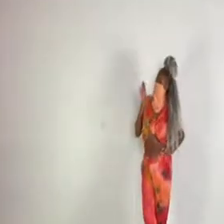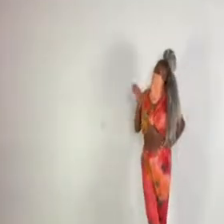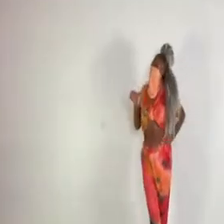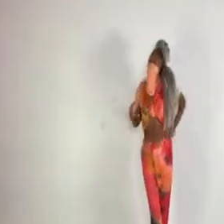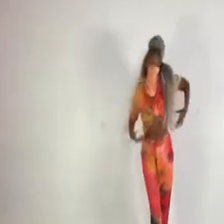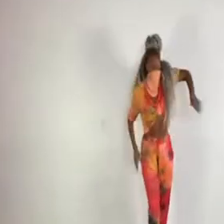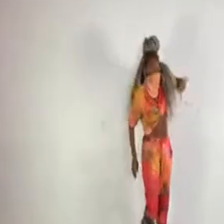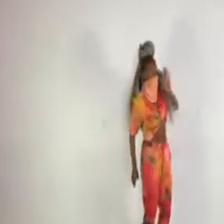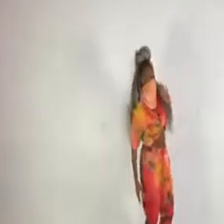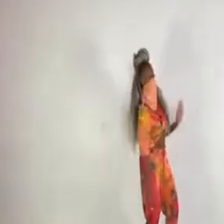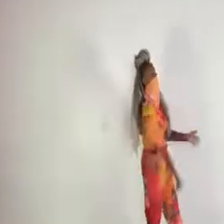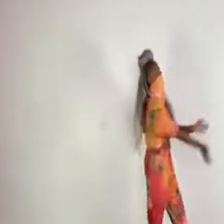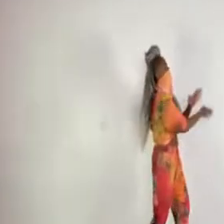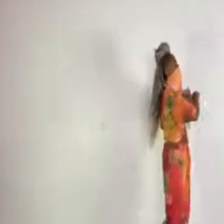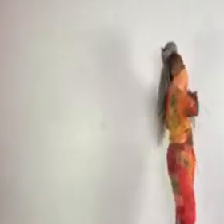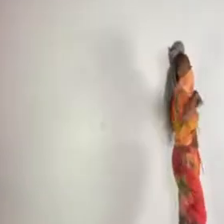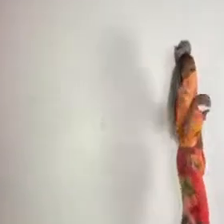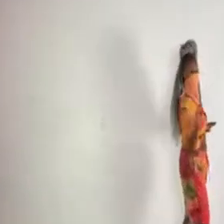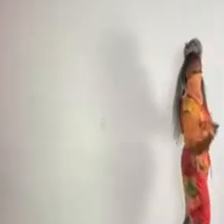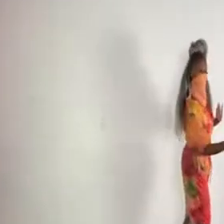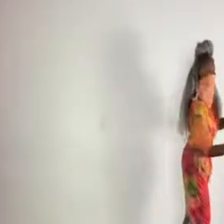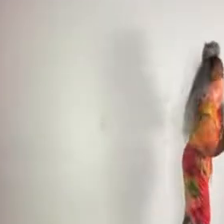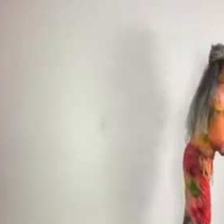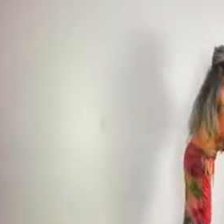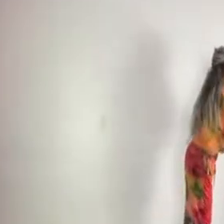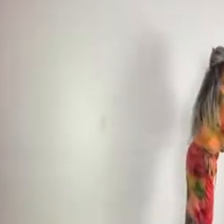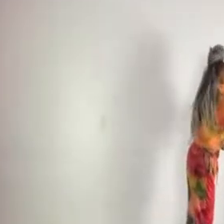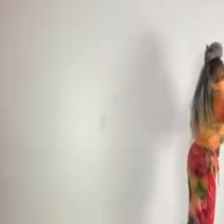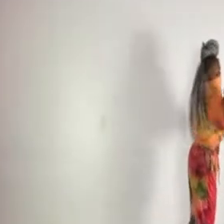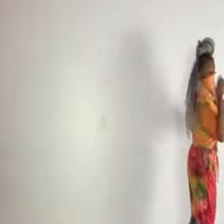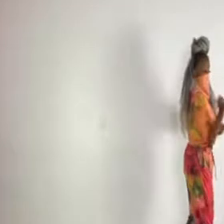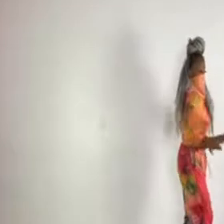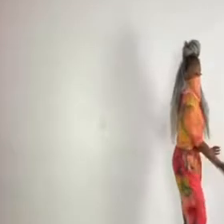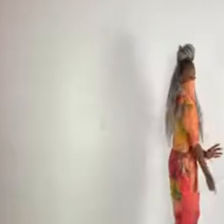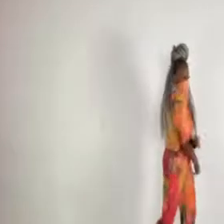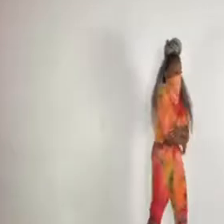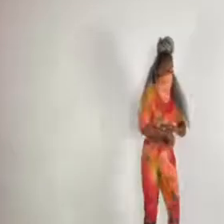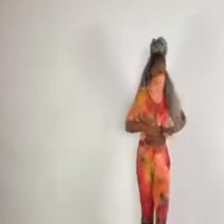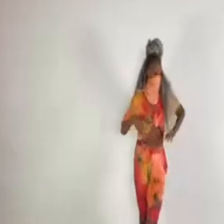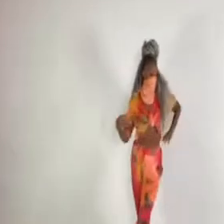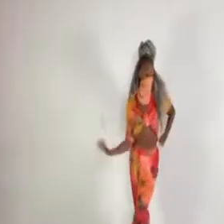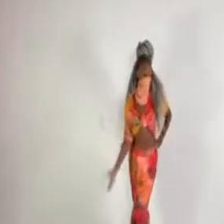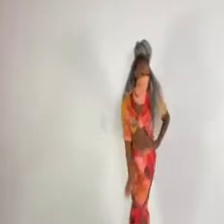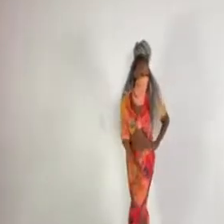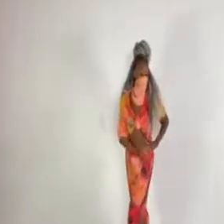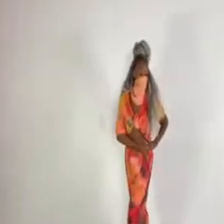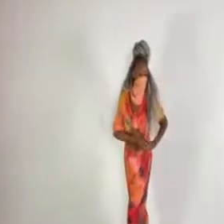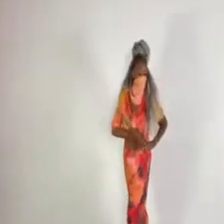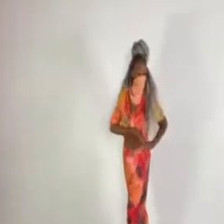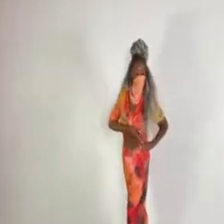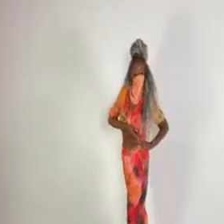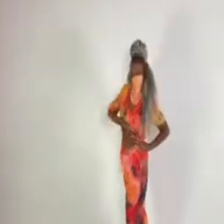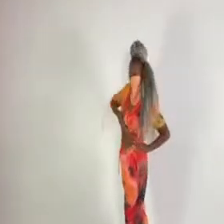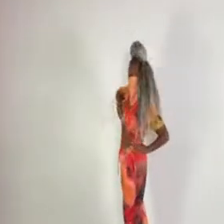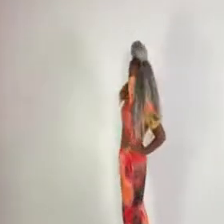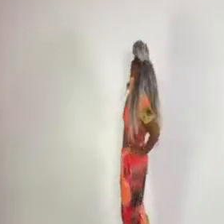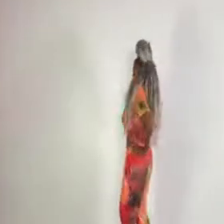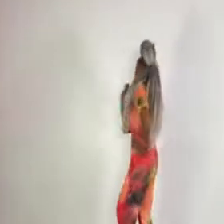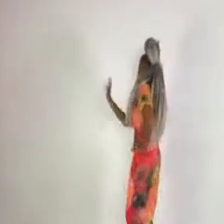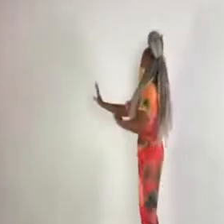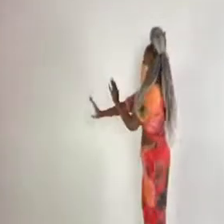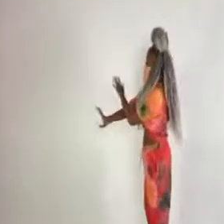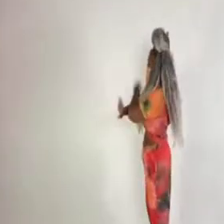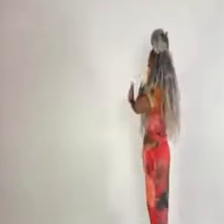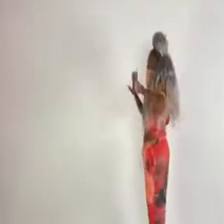and PTA, pretending to be straight when everything about her is gay. And now you know Mohagani is no